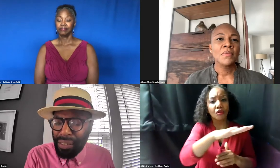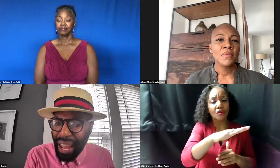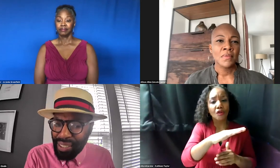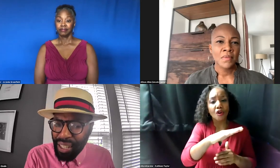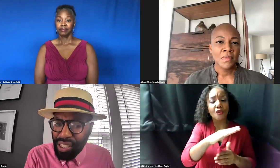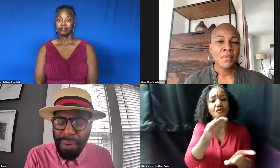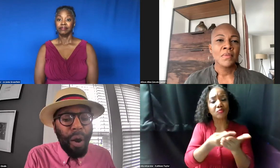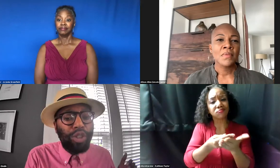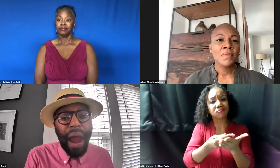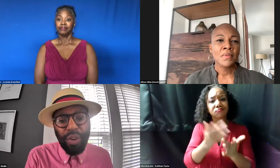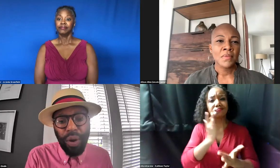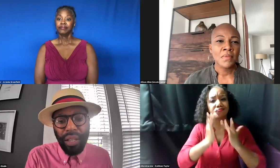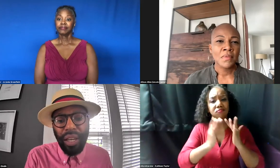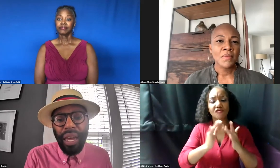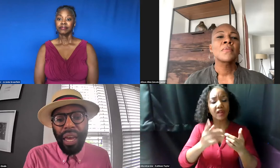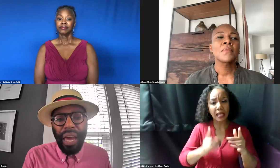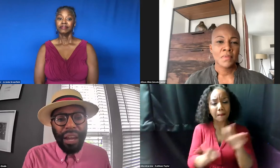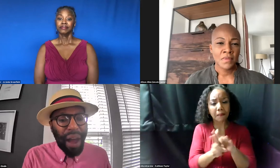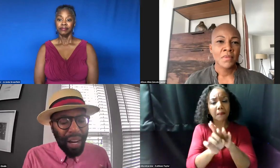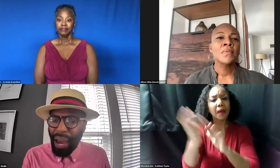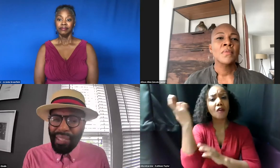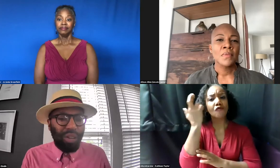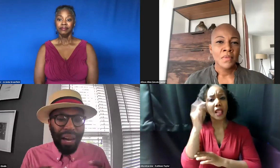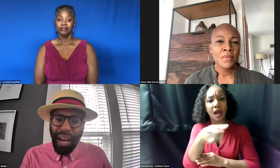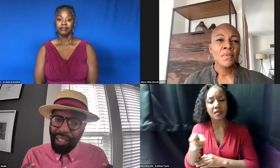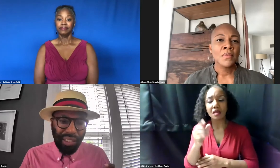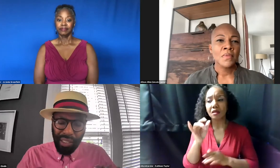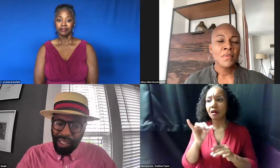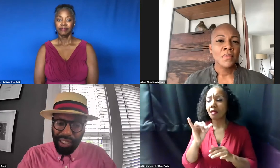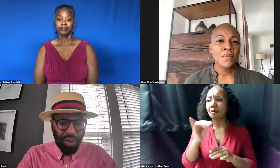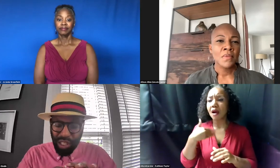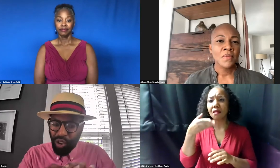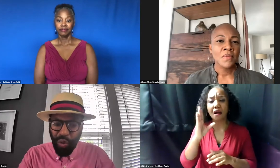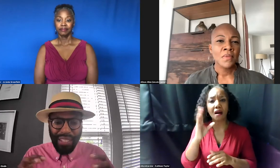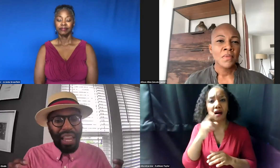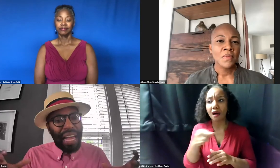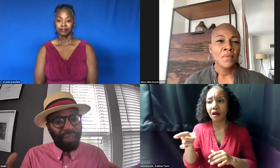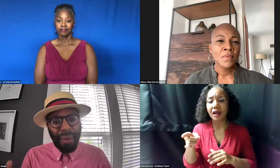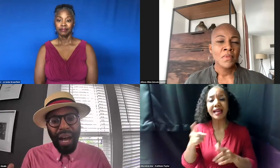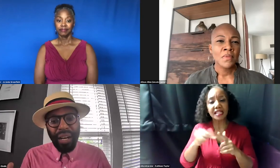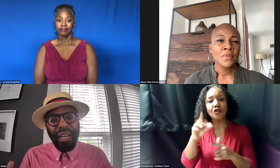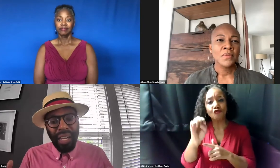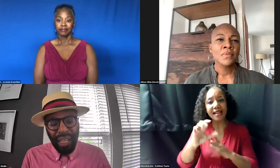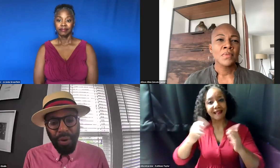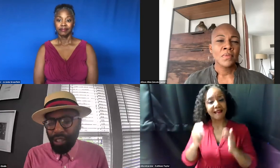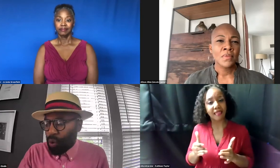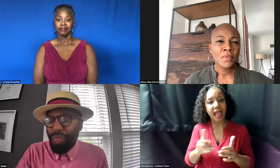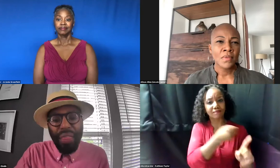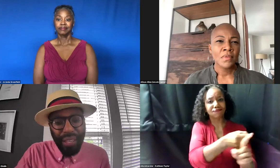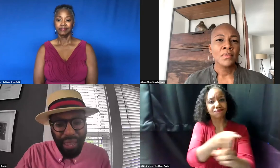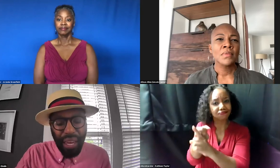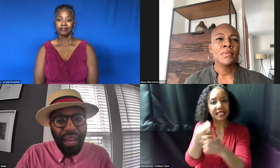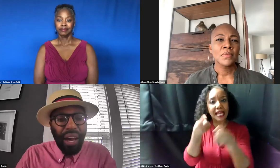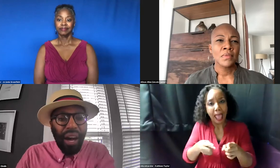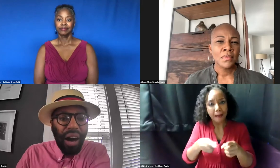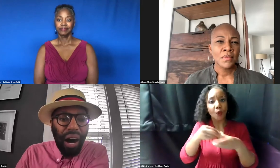socioeconomically disadvantaged emerged rather quickly. And right away, I said, "Oh my gosh, this is the race class phenomenon emerging within